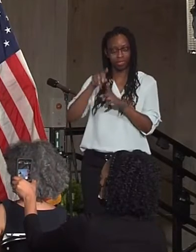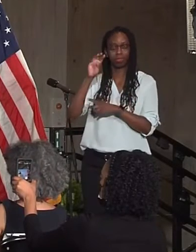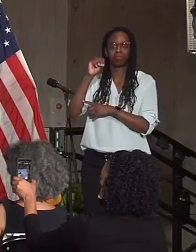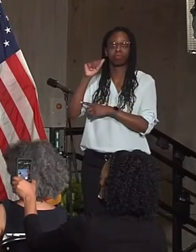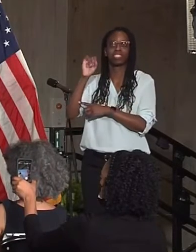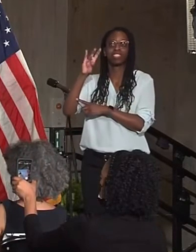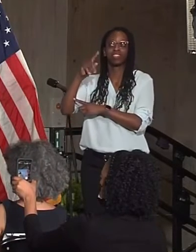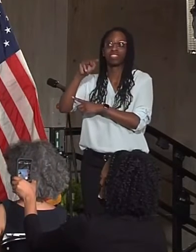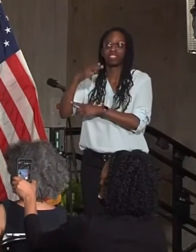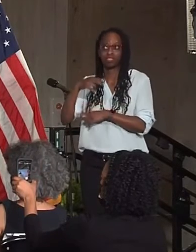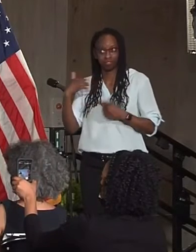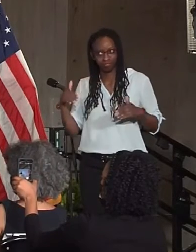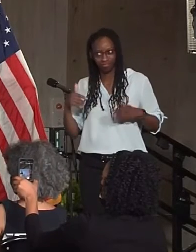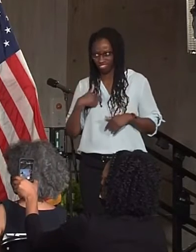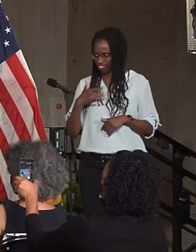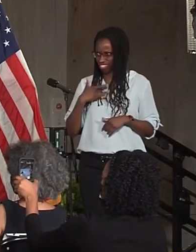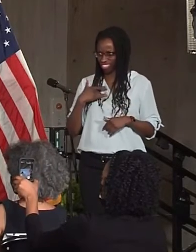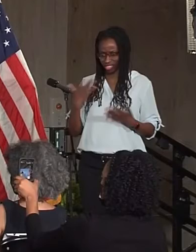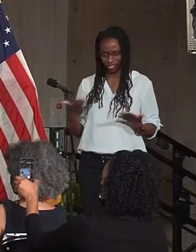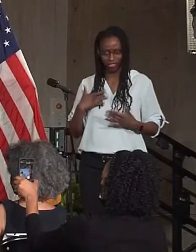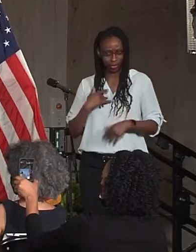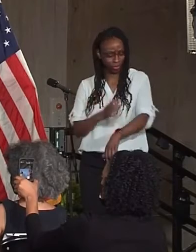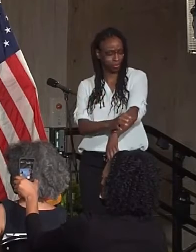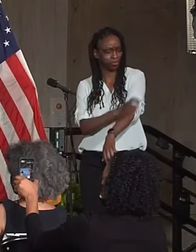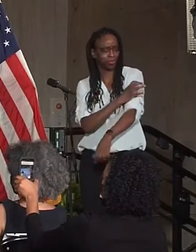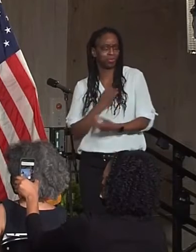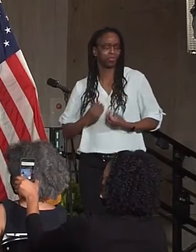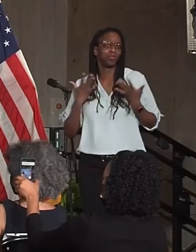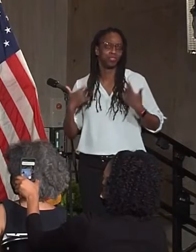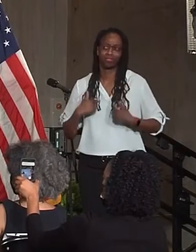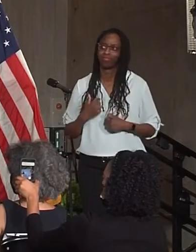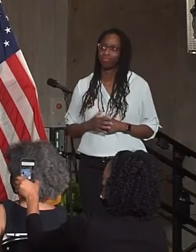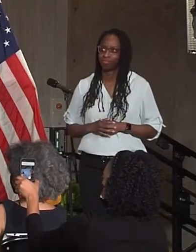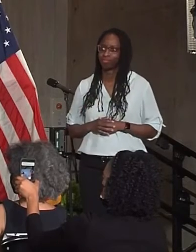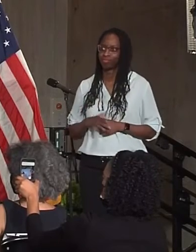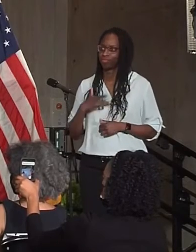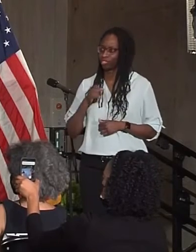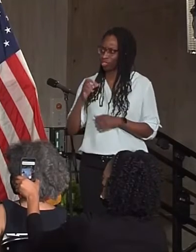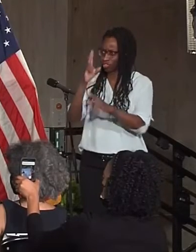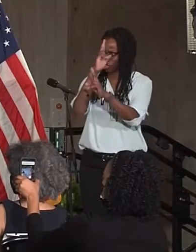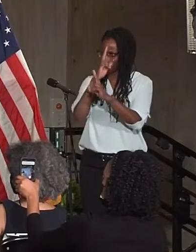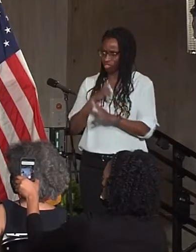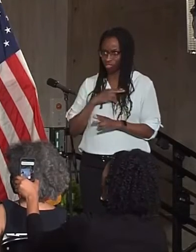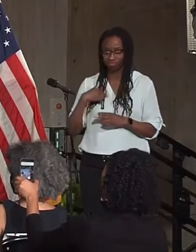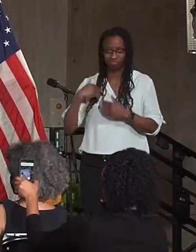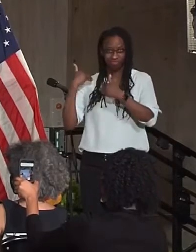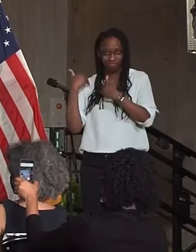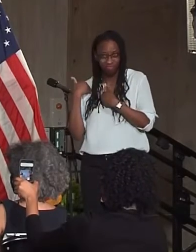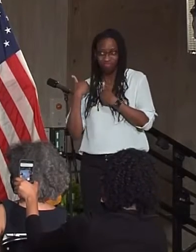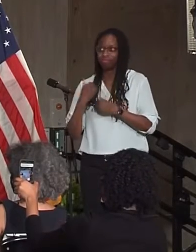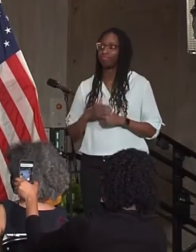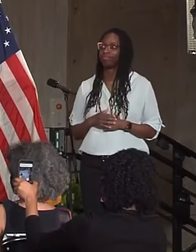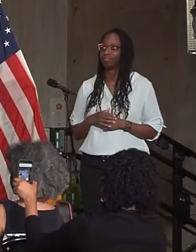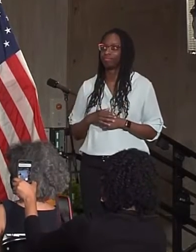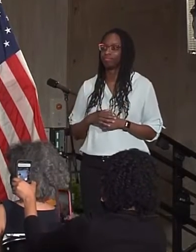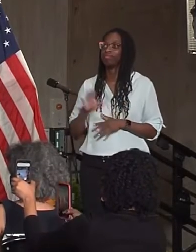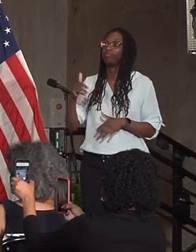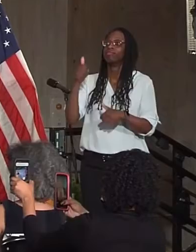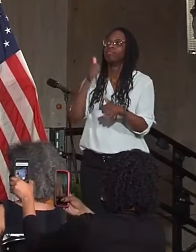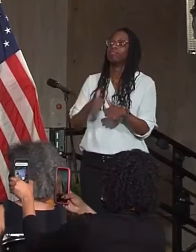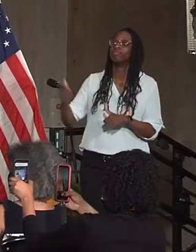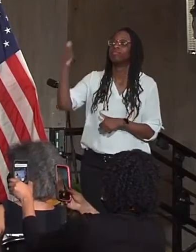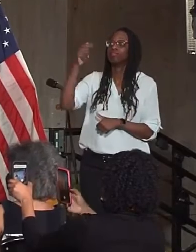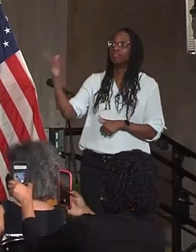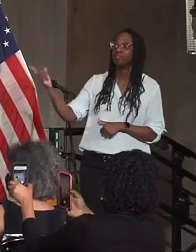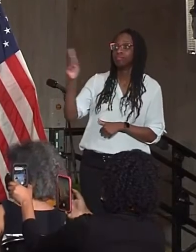have the distinct and humbling honor and responsibility to introduce Chief Justice Kimberly Budd to